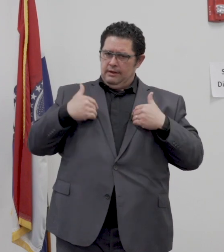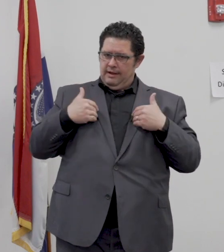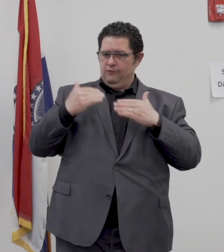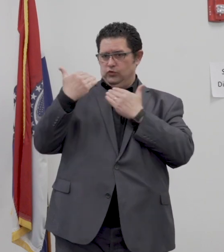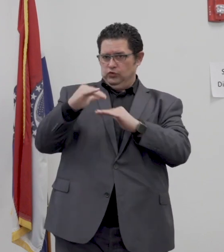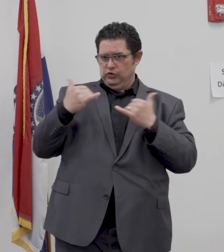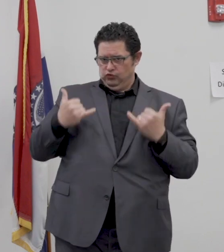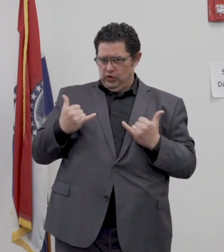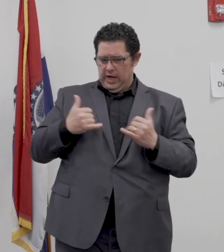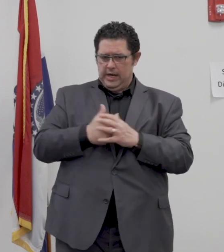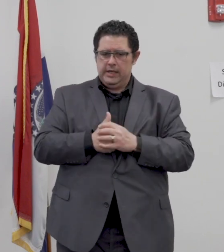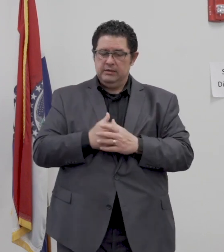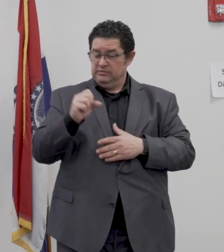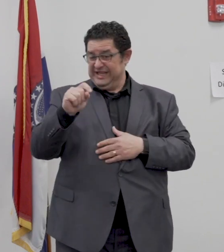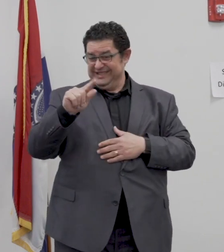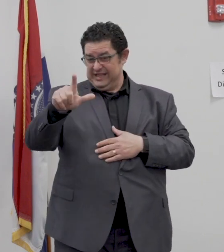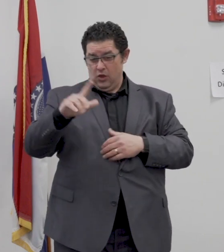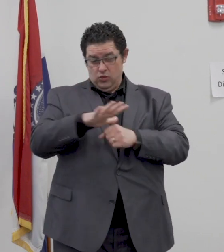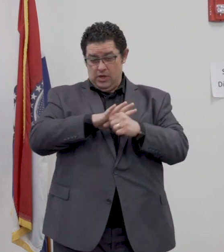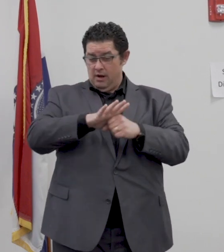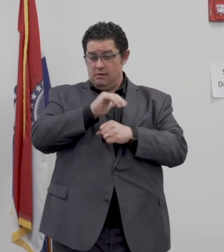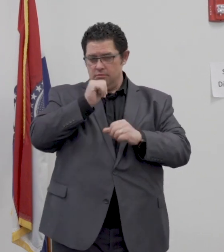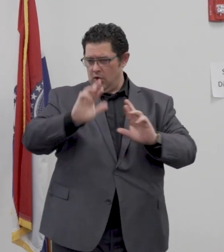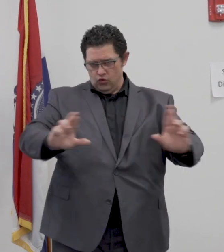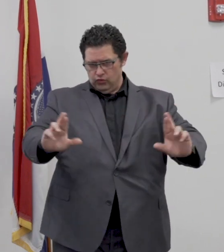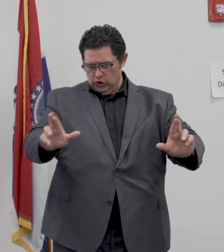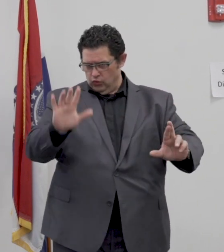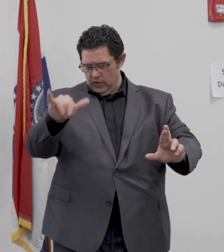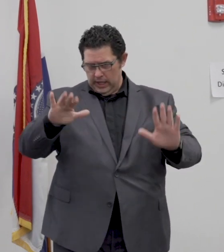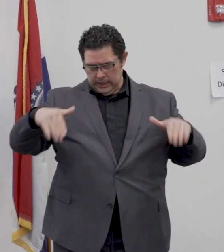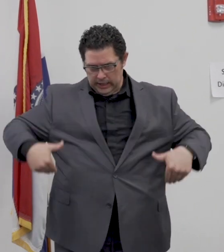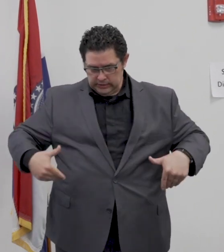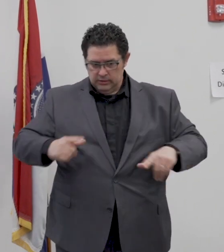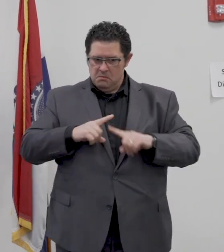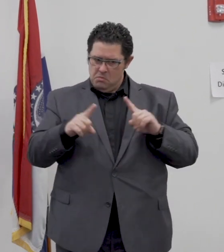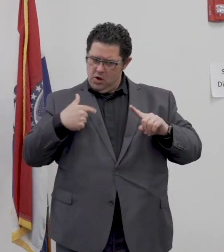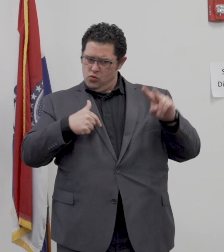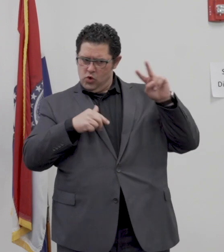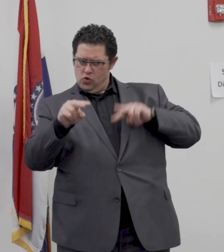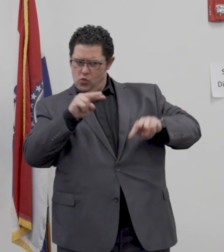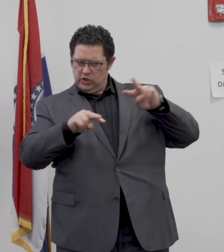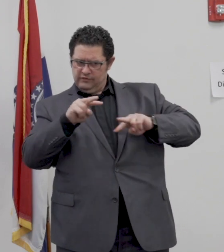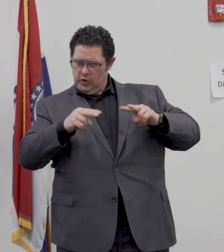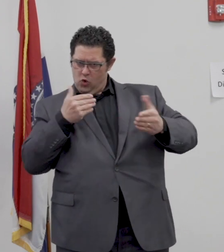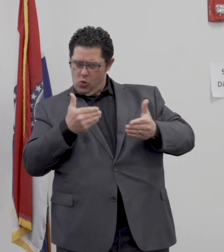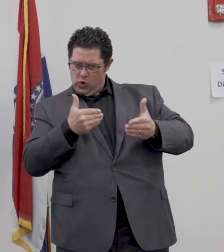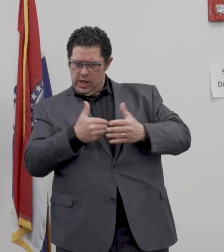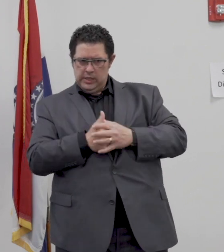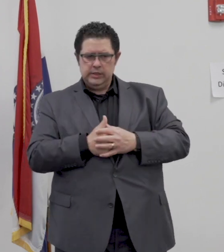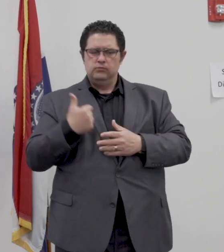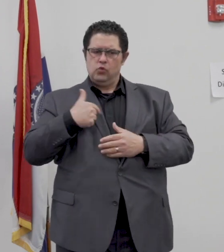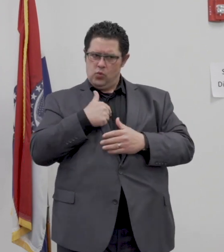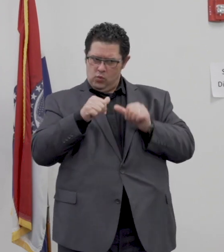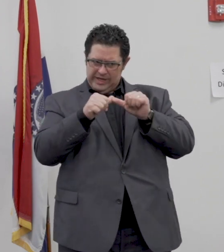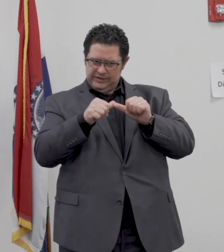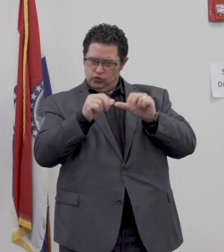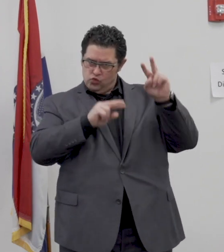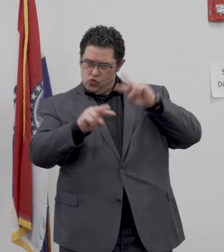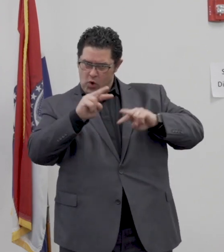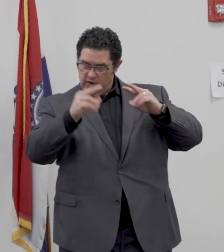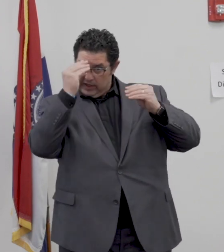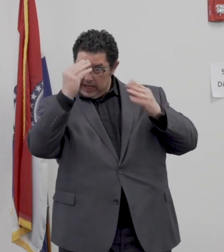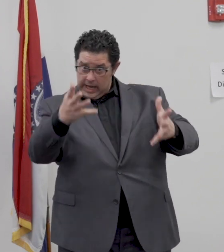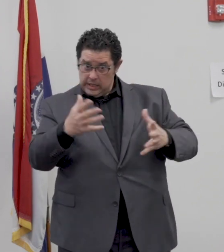St. Louis County is not ready to do that yet, but we're watching very closely. We'll continue to watch the data, and